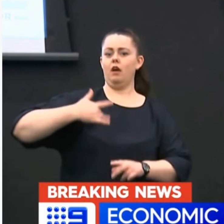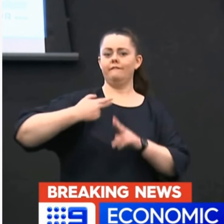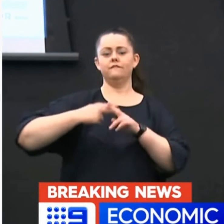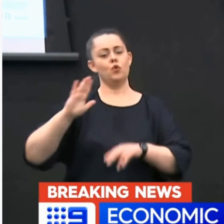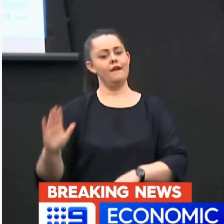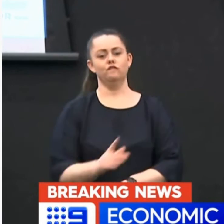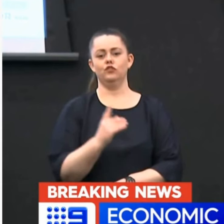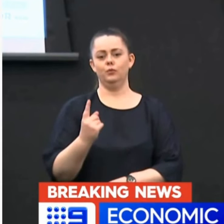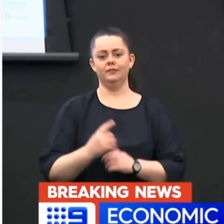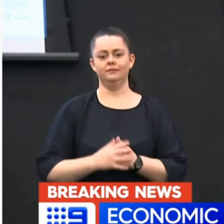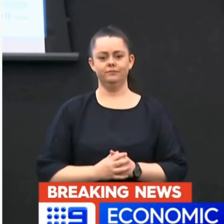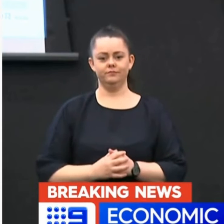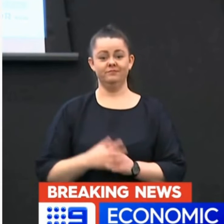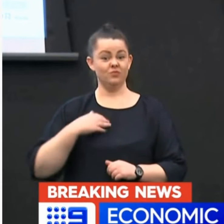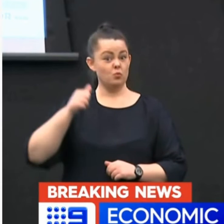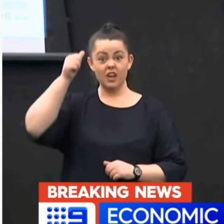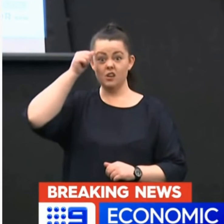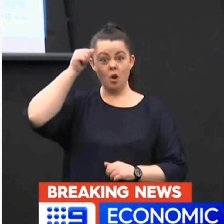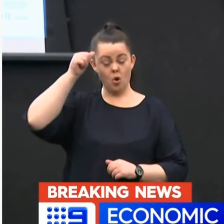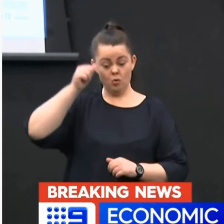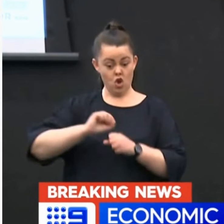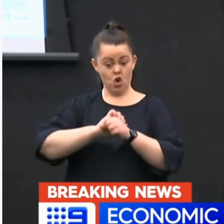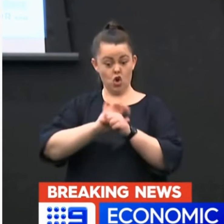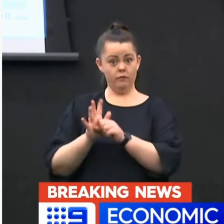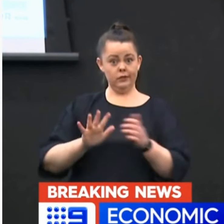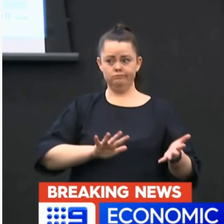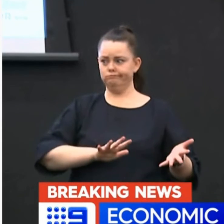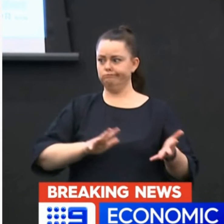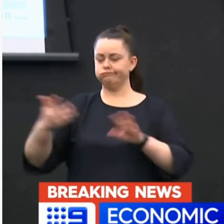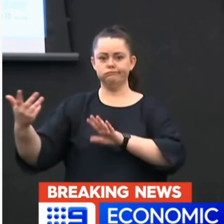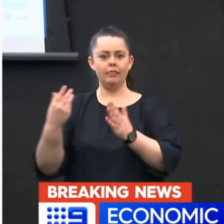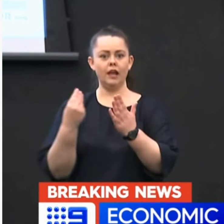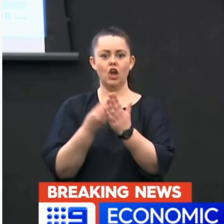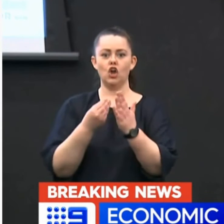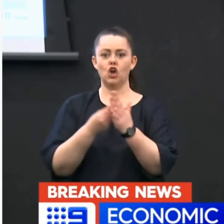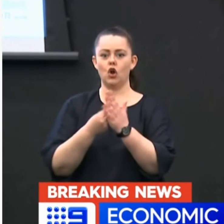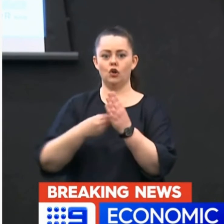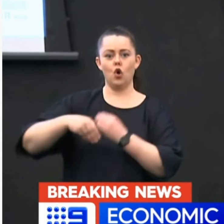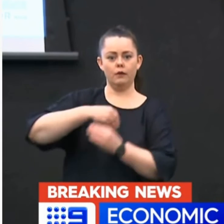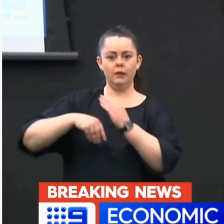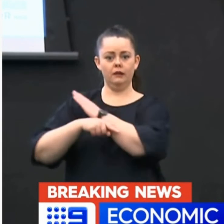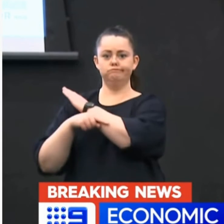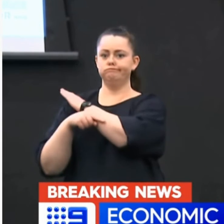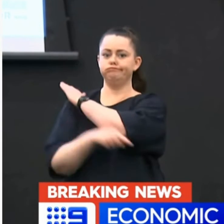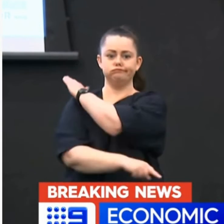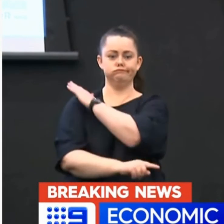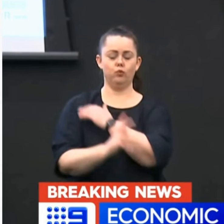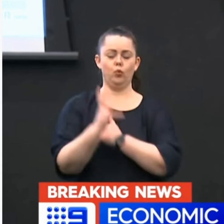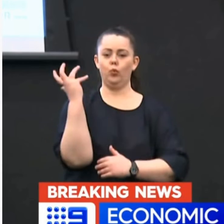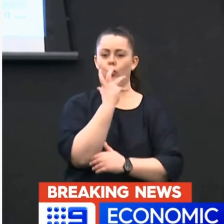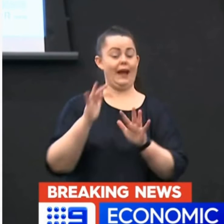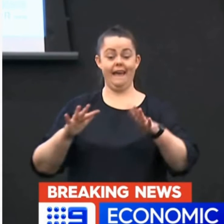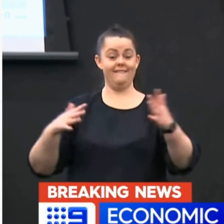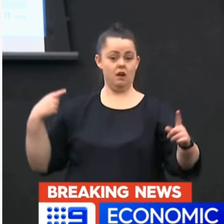once-in-a-lifetime economic catastrophe. In fact, New South Wales has seen the biggest contraction in economic activity in